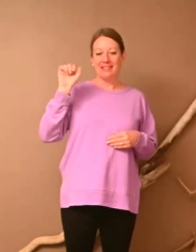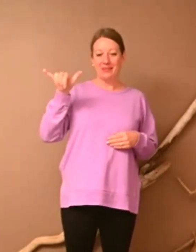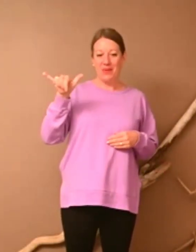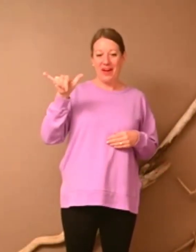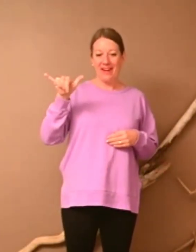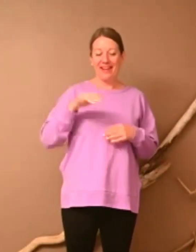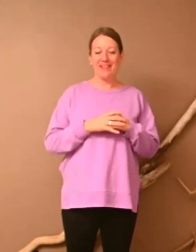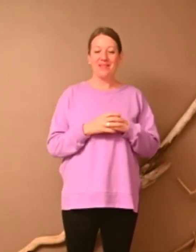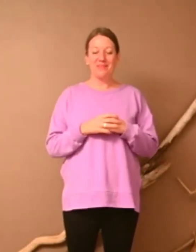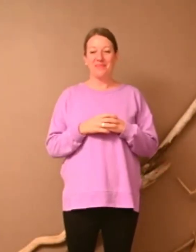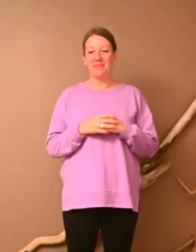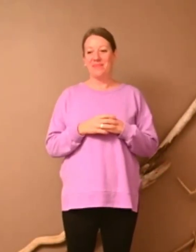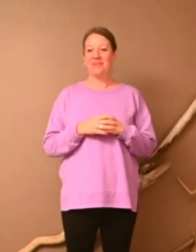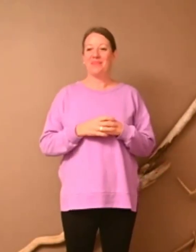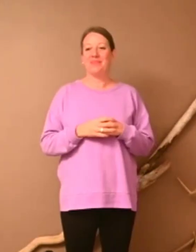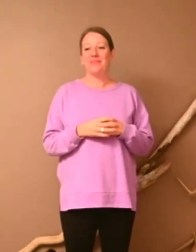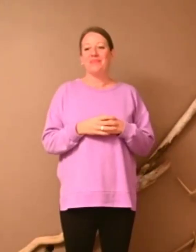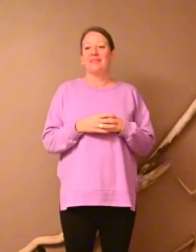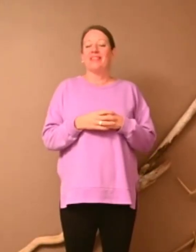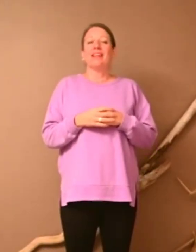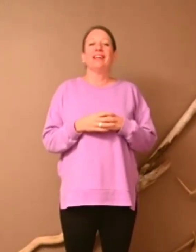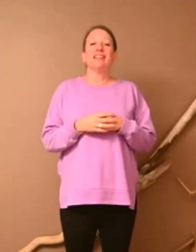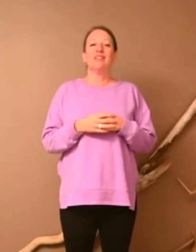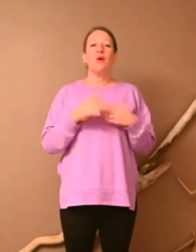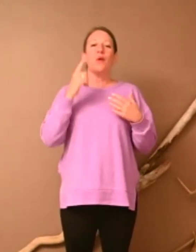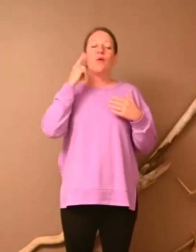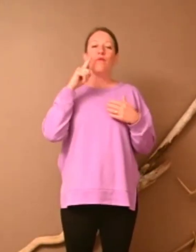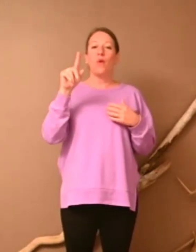Good morning. Welcome to TCTSY.